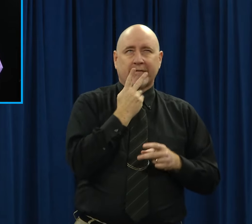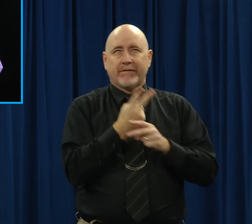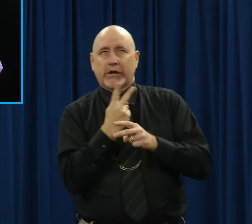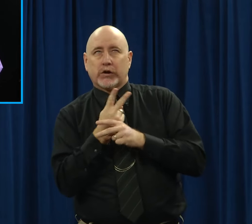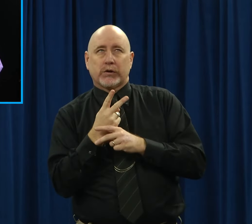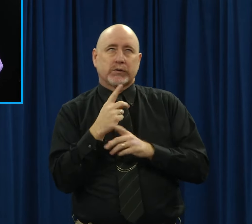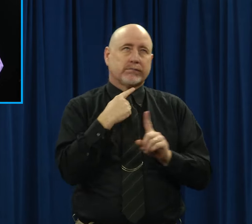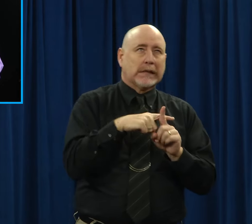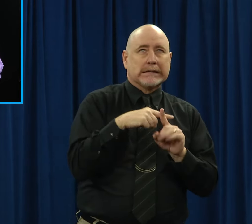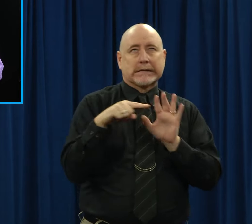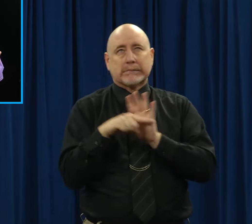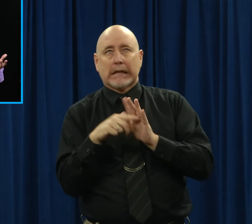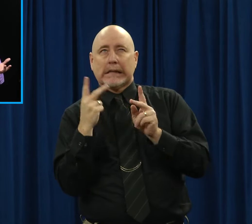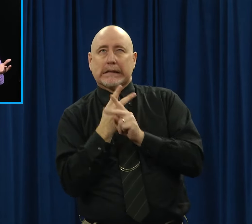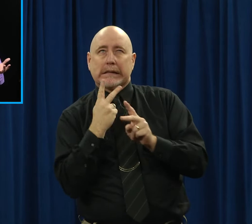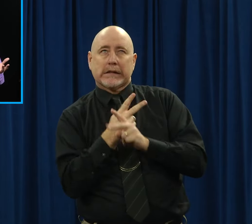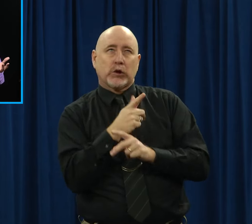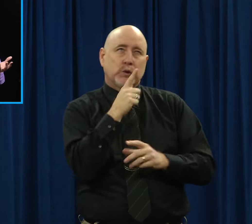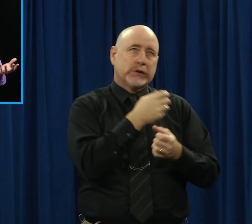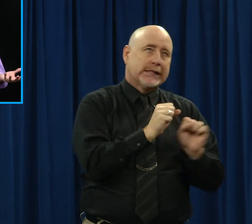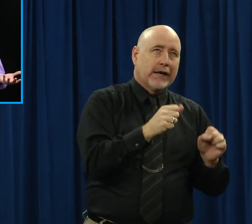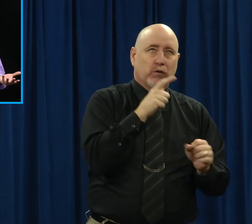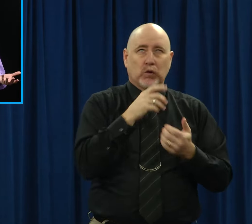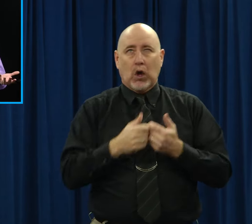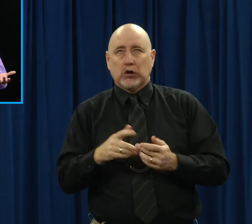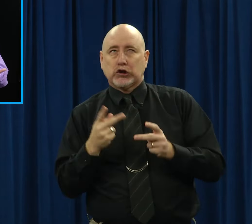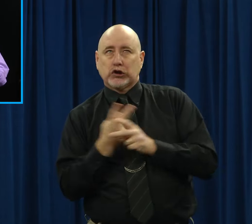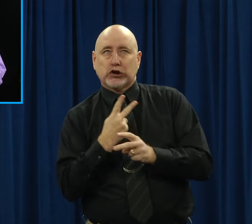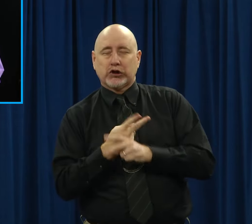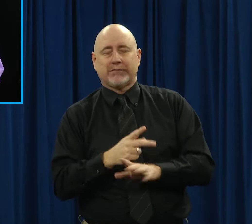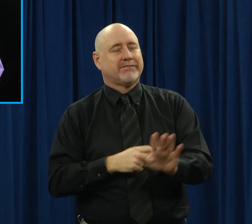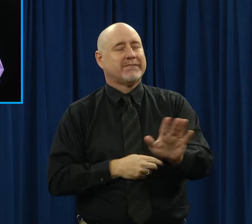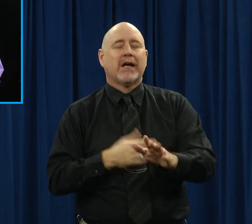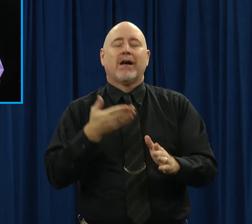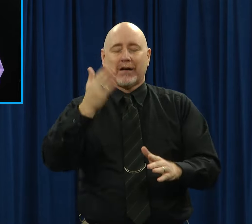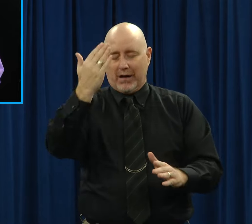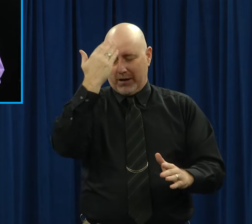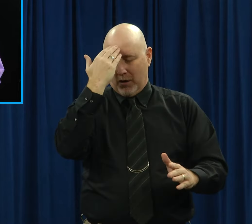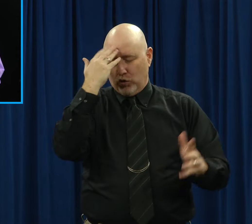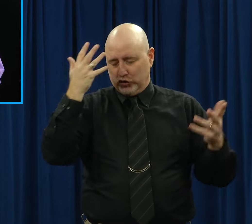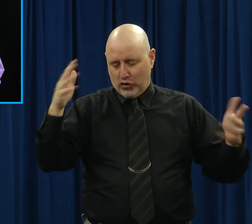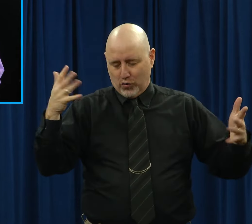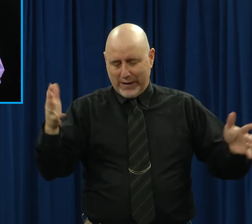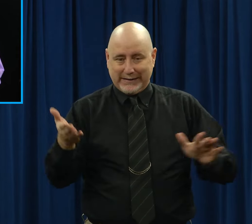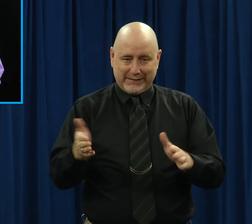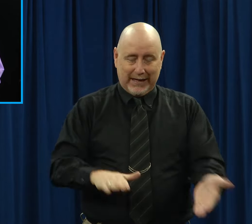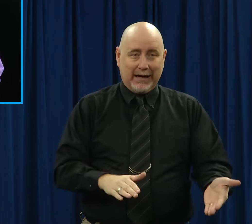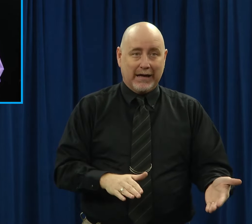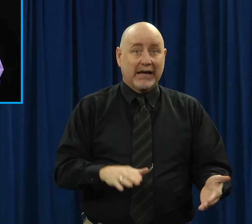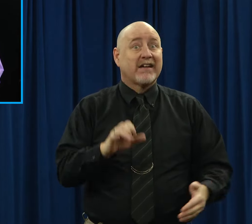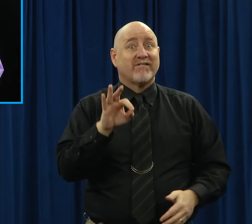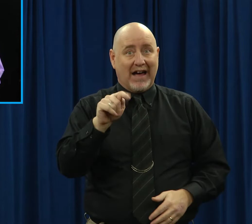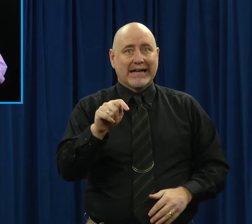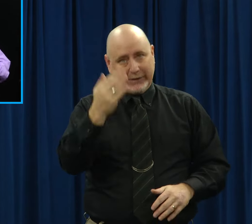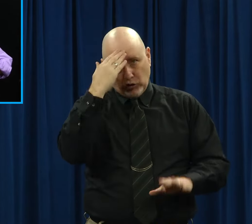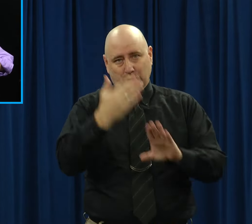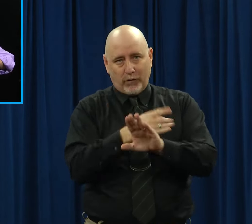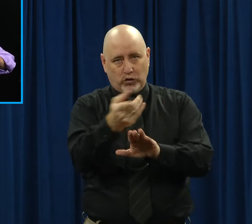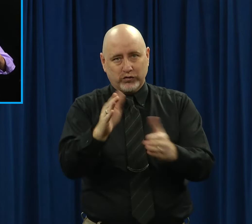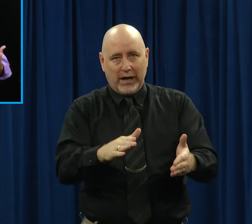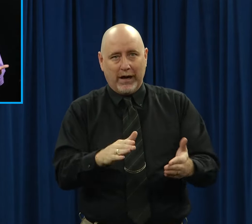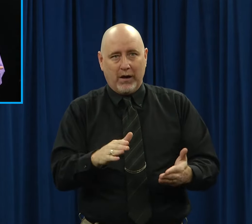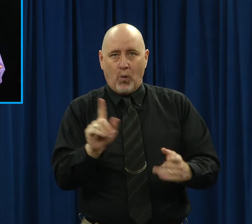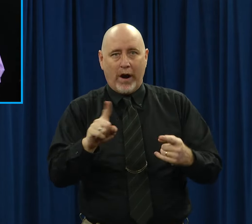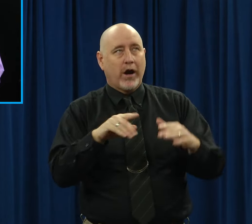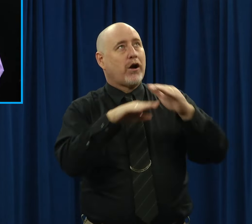like God has to weigh the facts and the figures and figure out who is saved and who is lost. He knows that at the very moment that you die. In fact, He